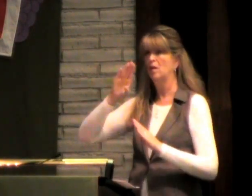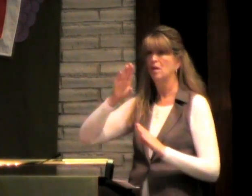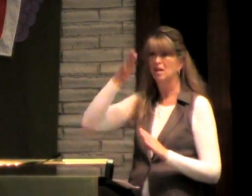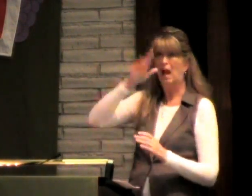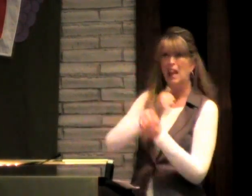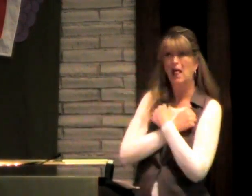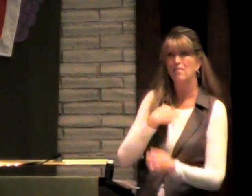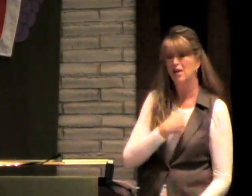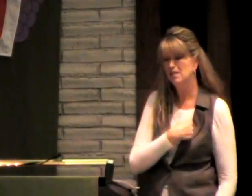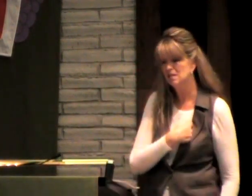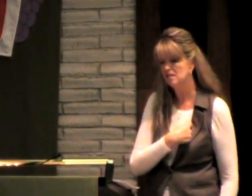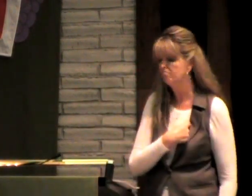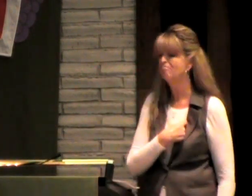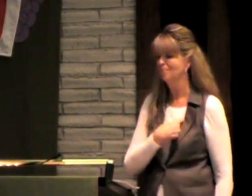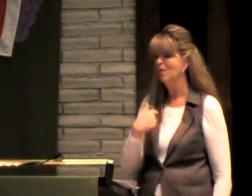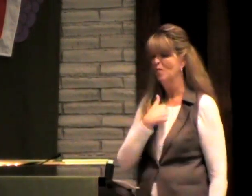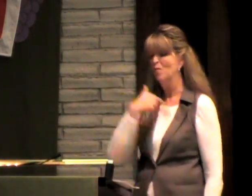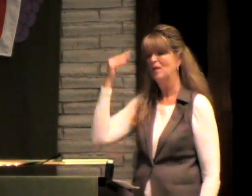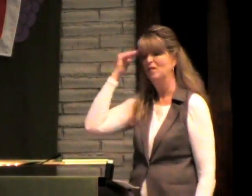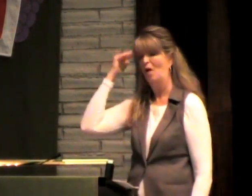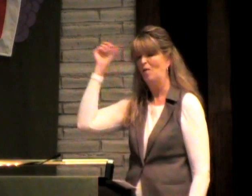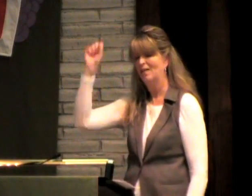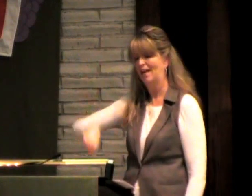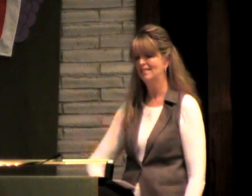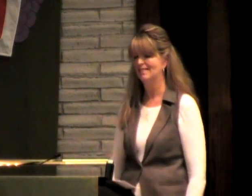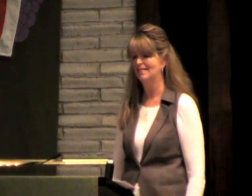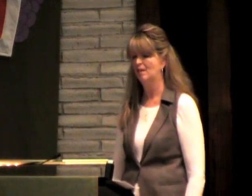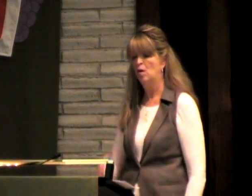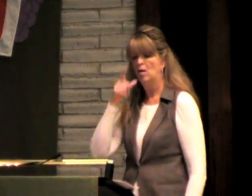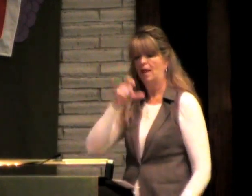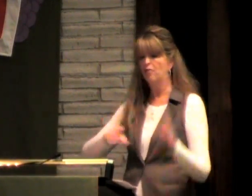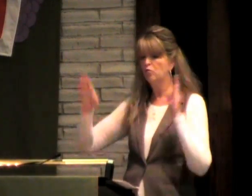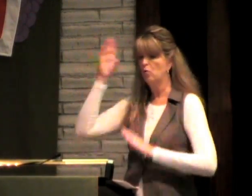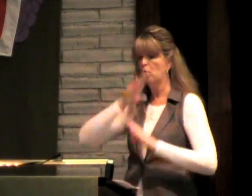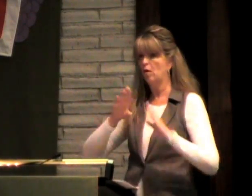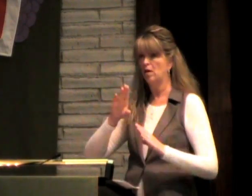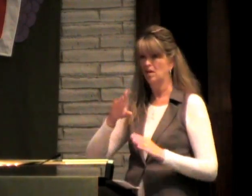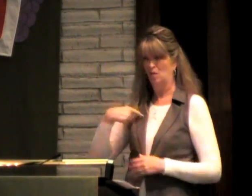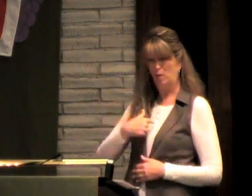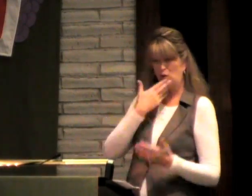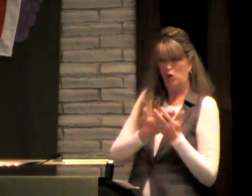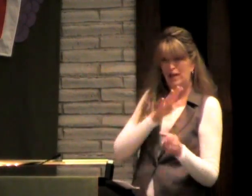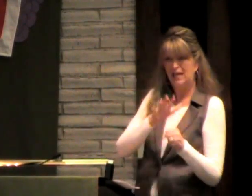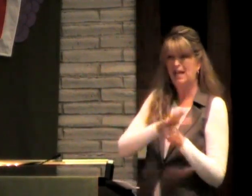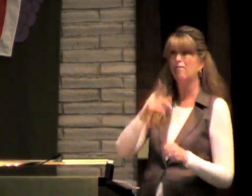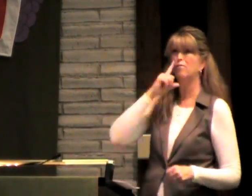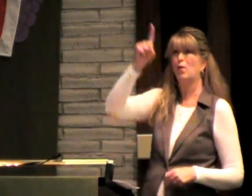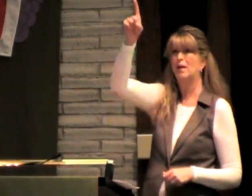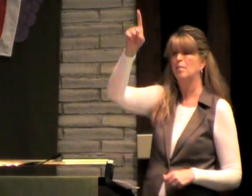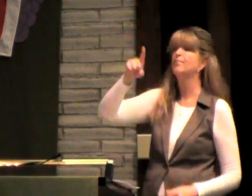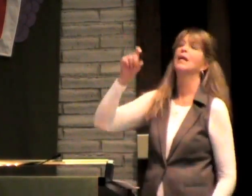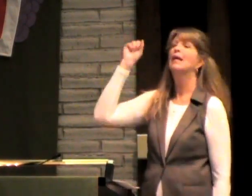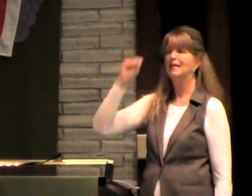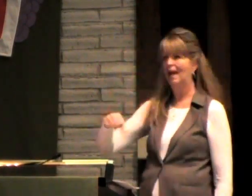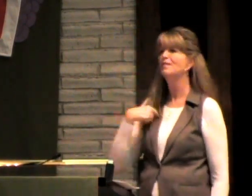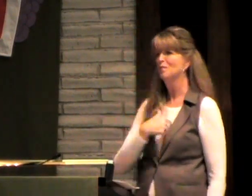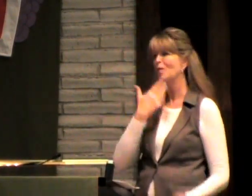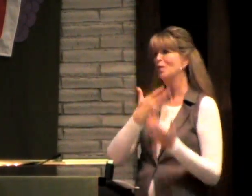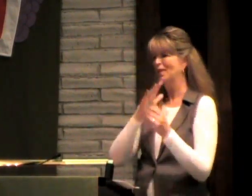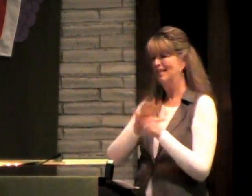And we never have to worry if God loves us. We have the knowledge that, yes, God does love us. We never have to worry